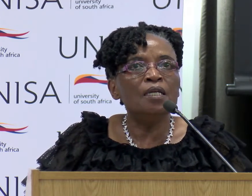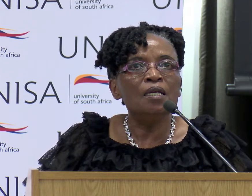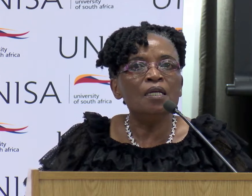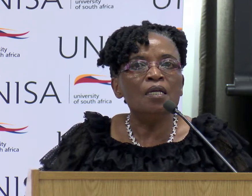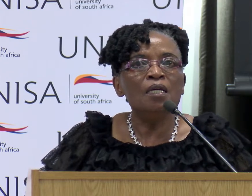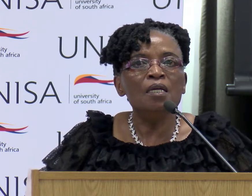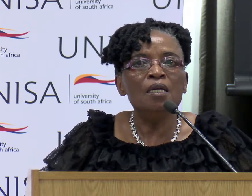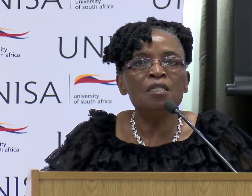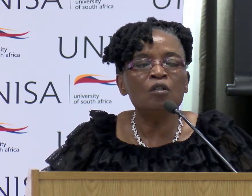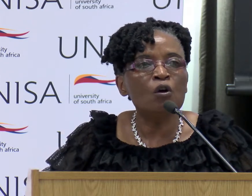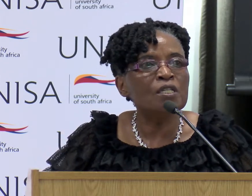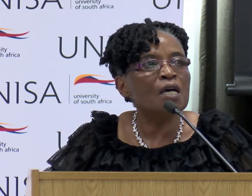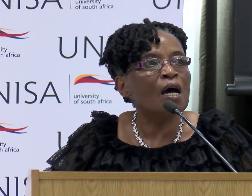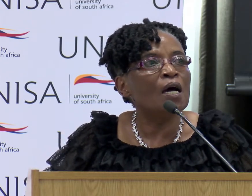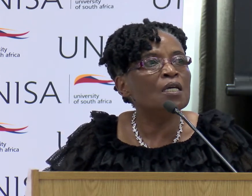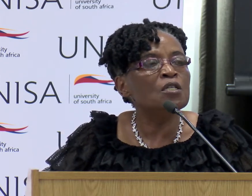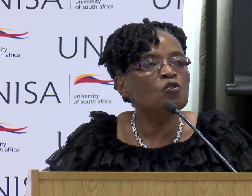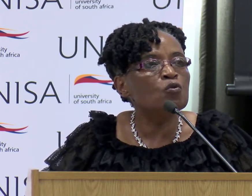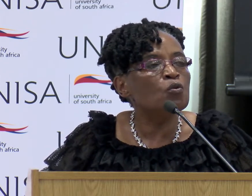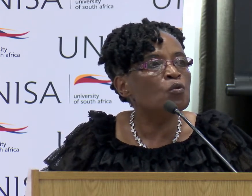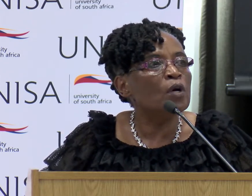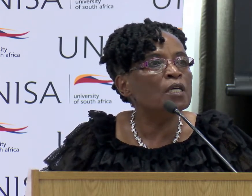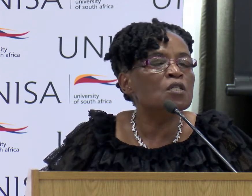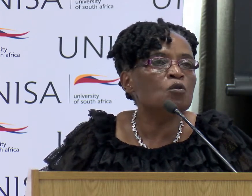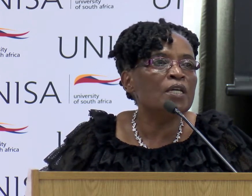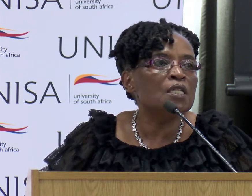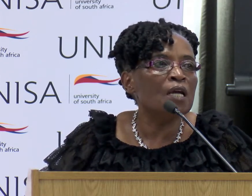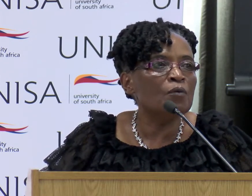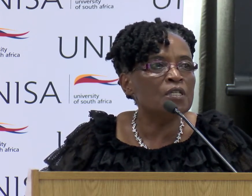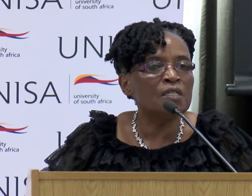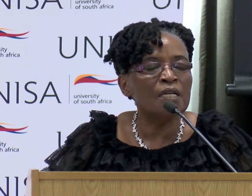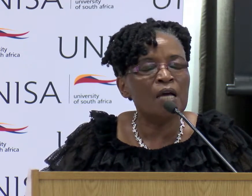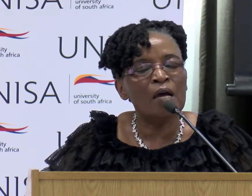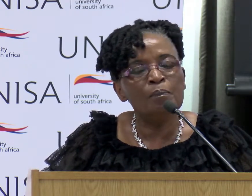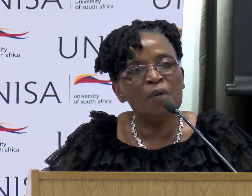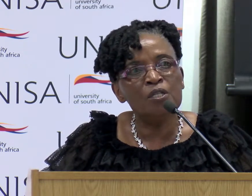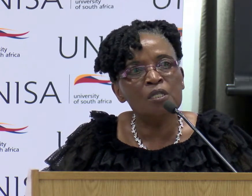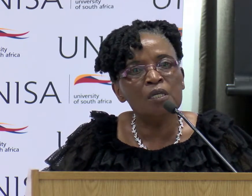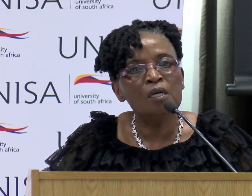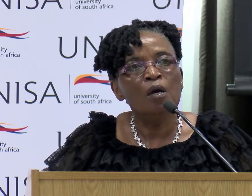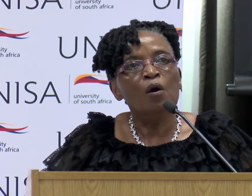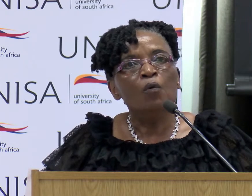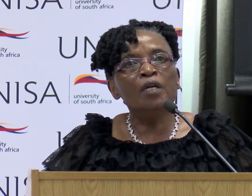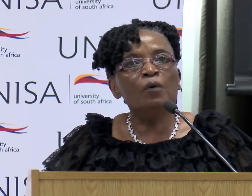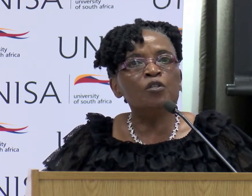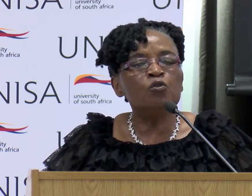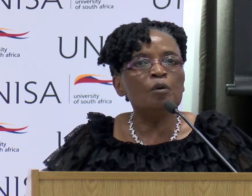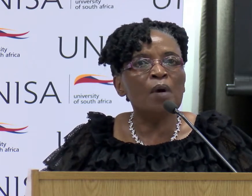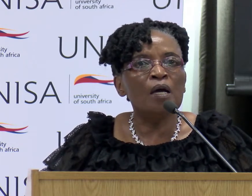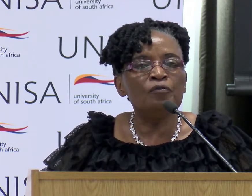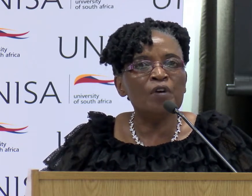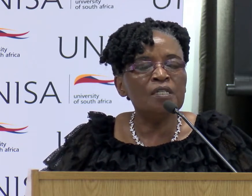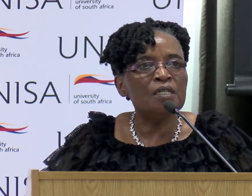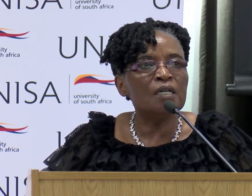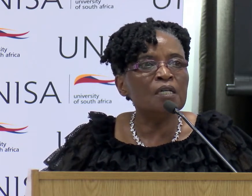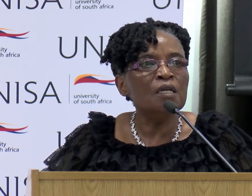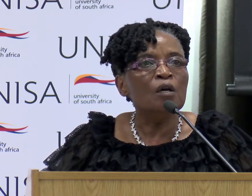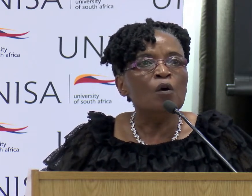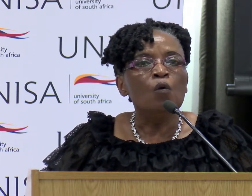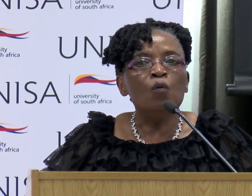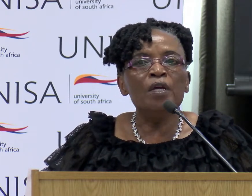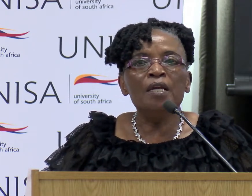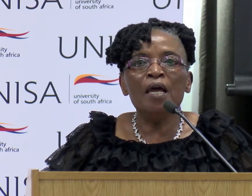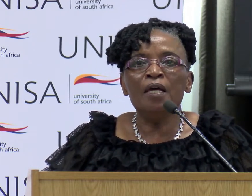learn isiXhosa, isiZulu, and Siswati, the languages that I'm mentioning. When I was doing my first